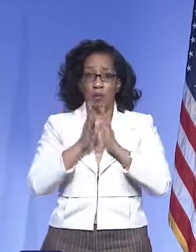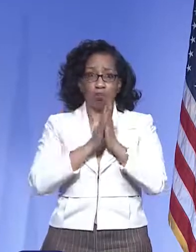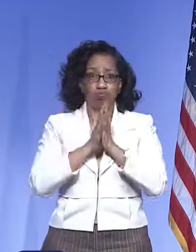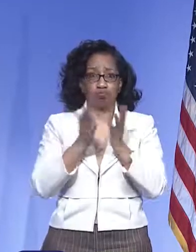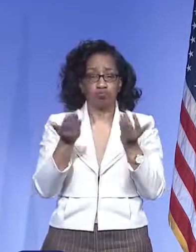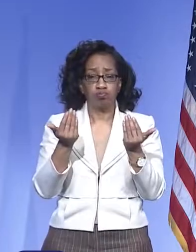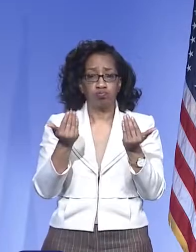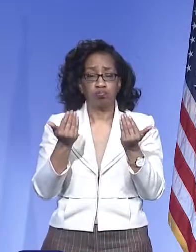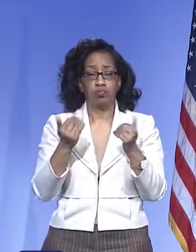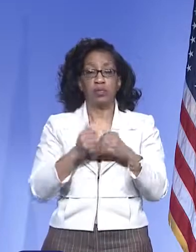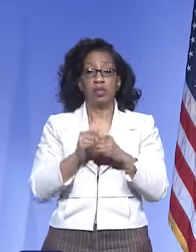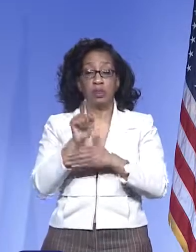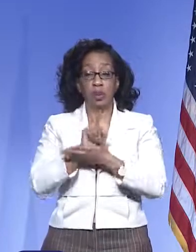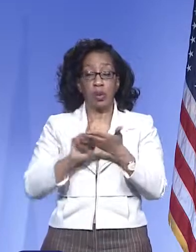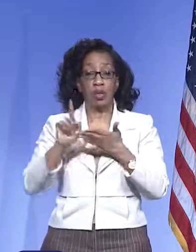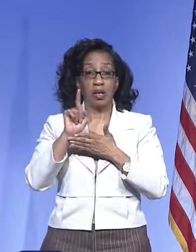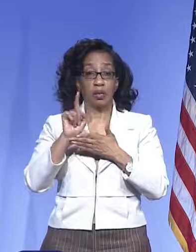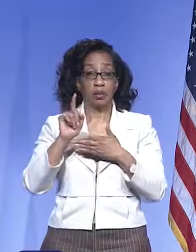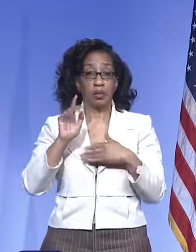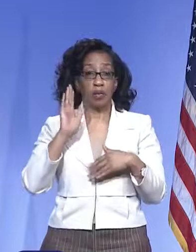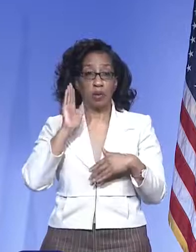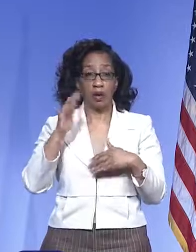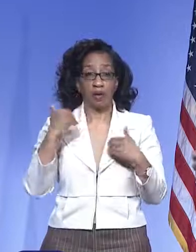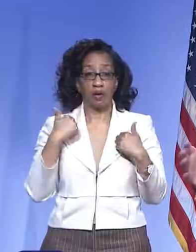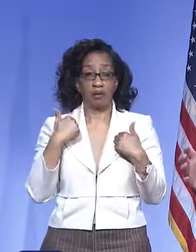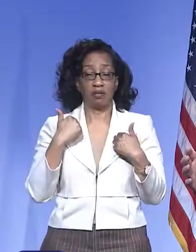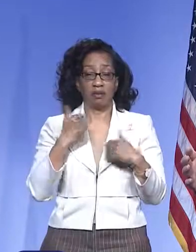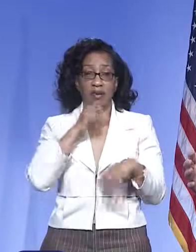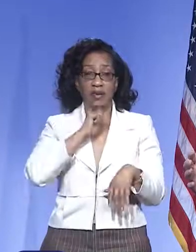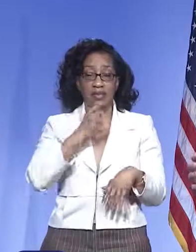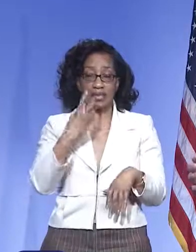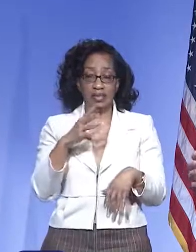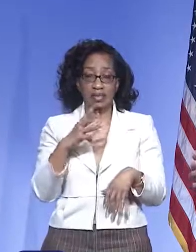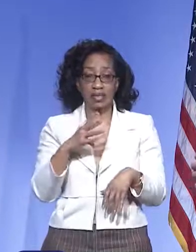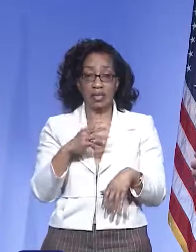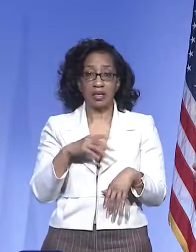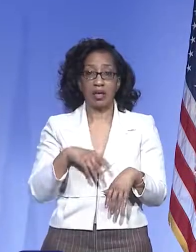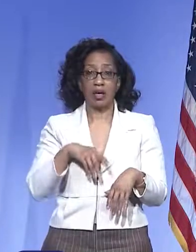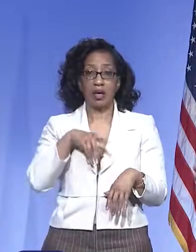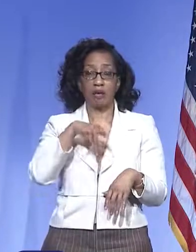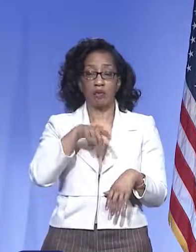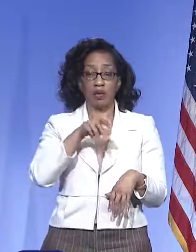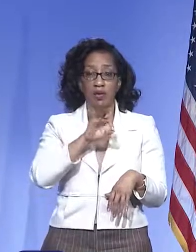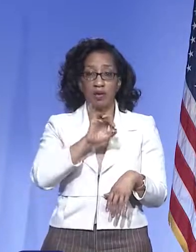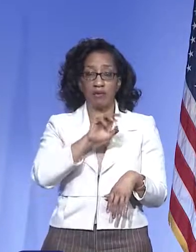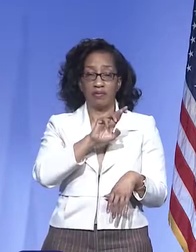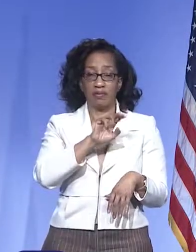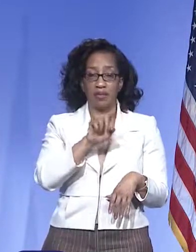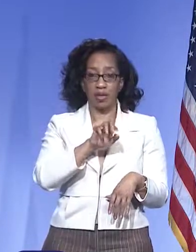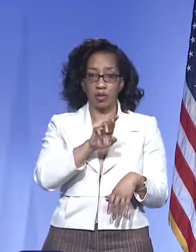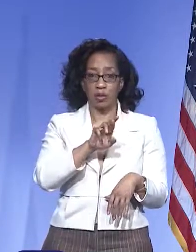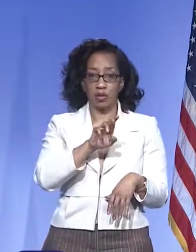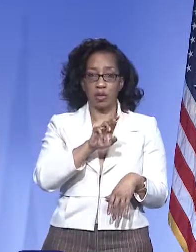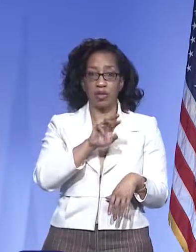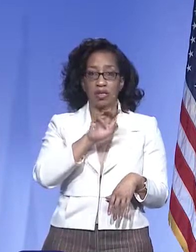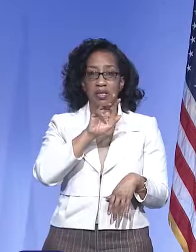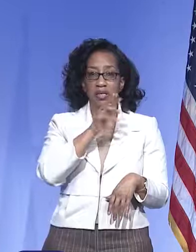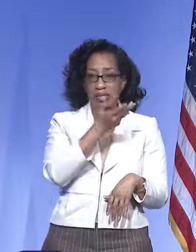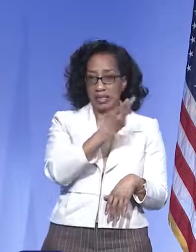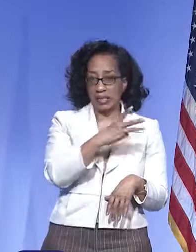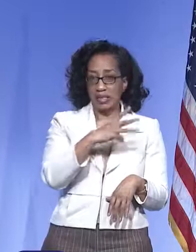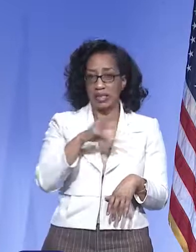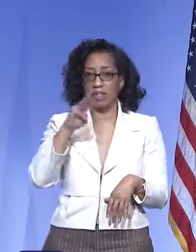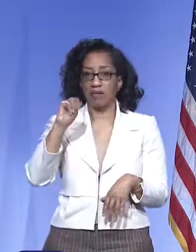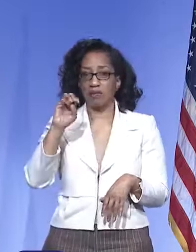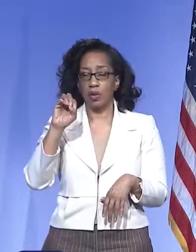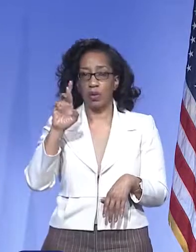for all adults age 16 and up for Pfizer, 18 and up for Moderna, and for J&J. We still do not yet have an